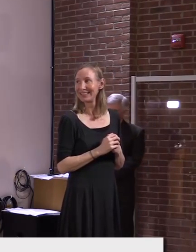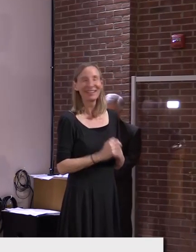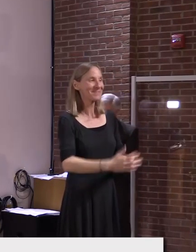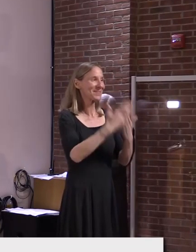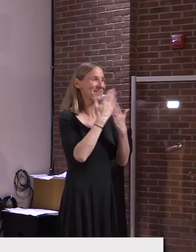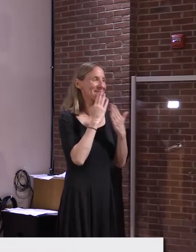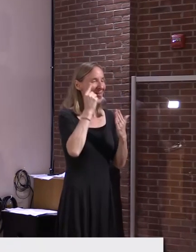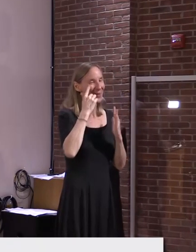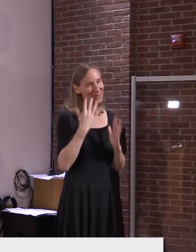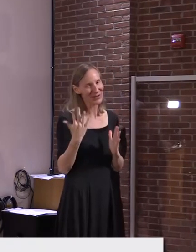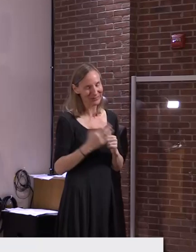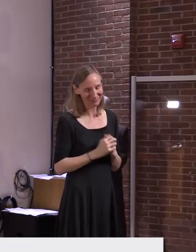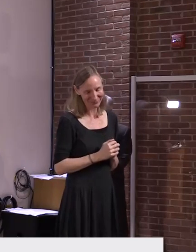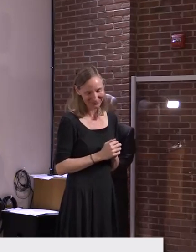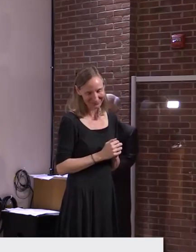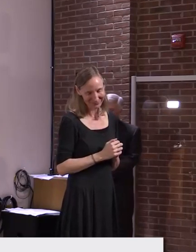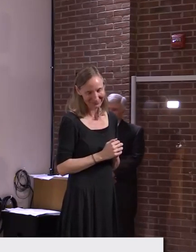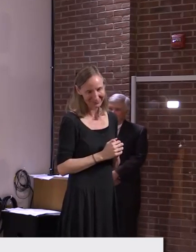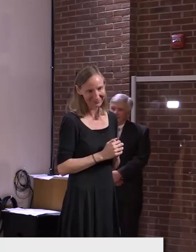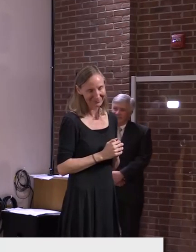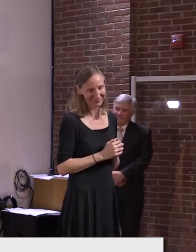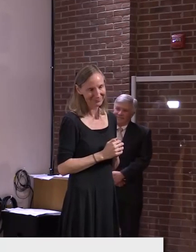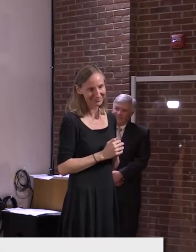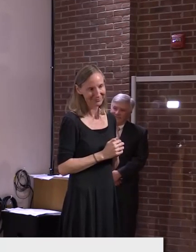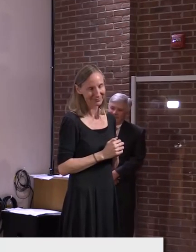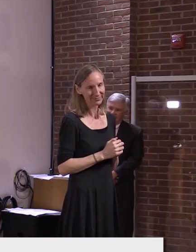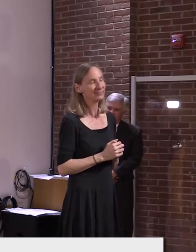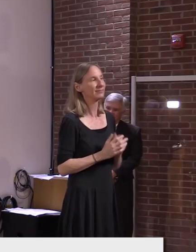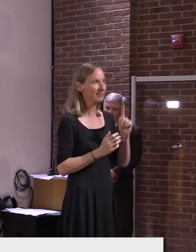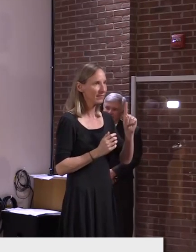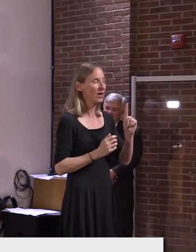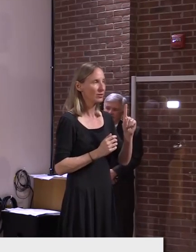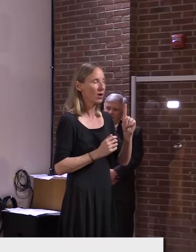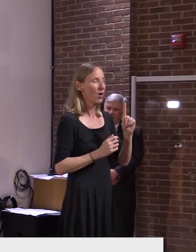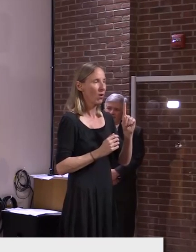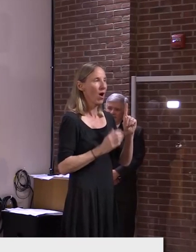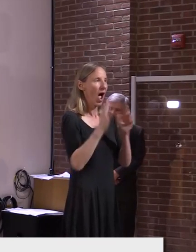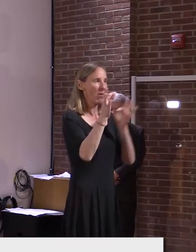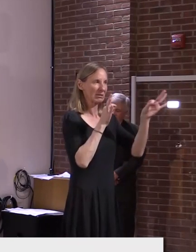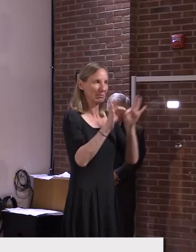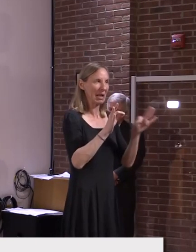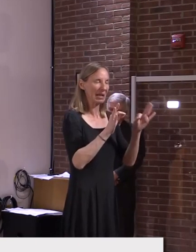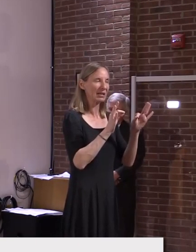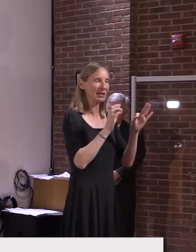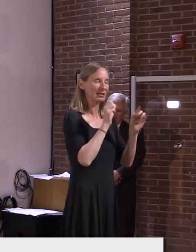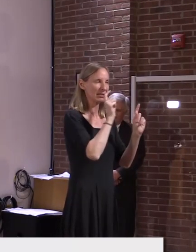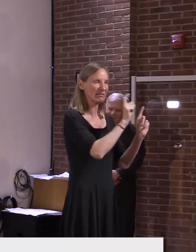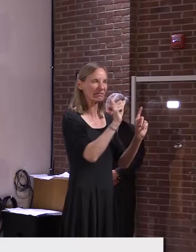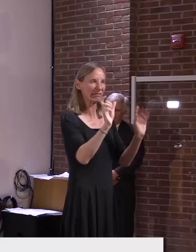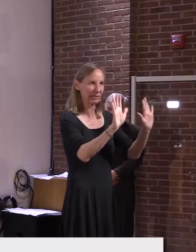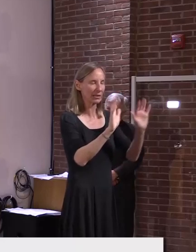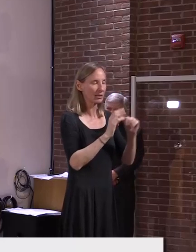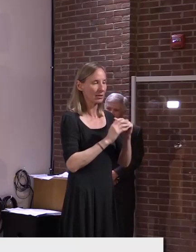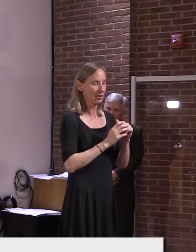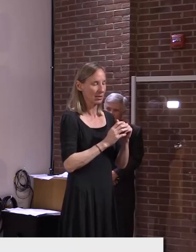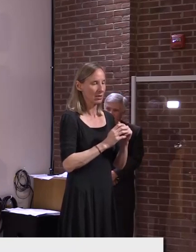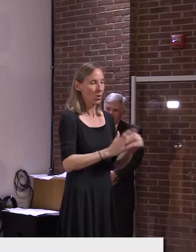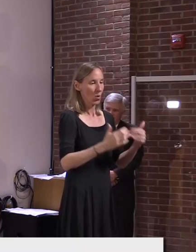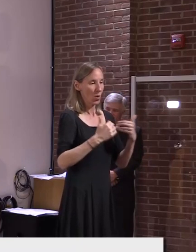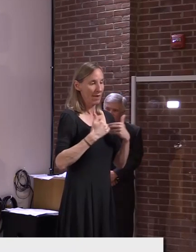Thank you, Governor. So I'll take this in pieces. So we've had about a